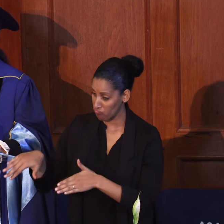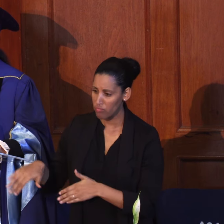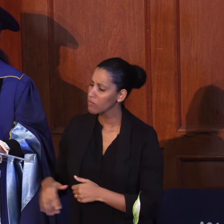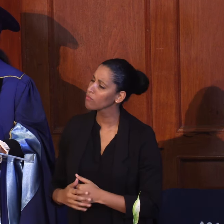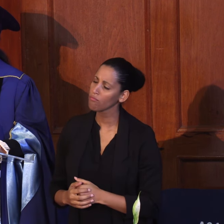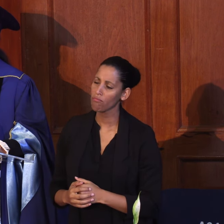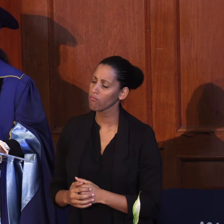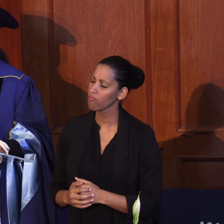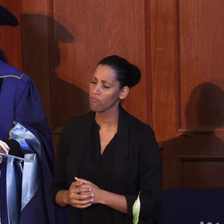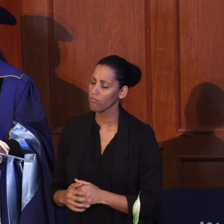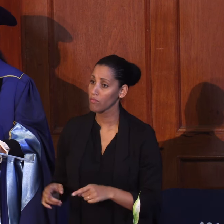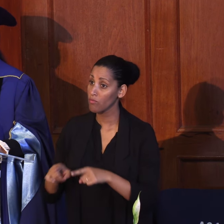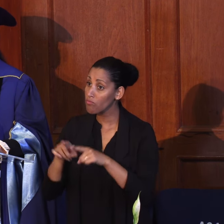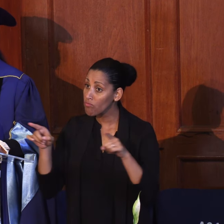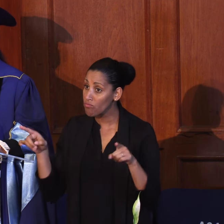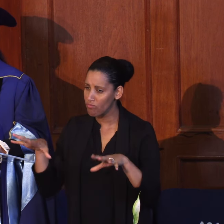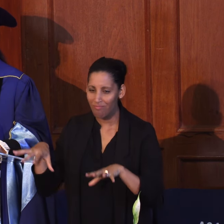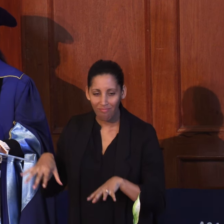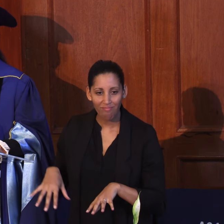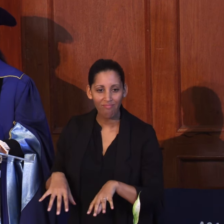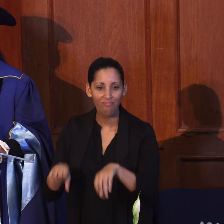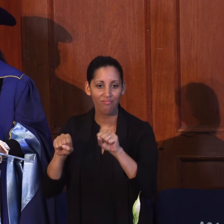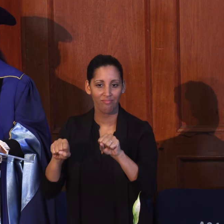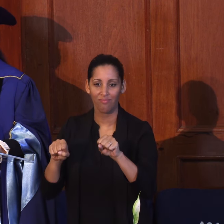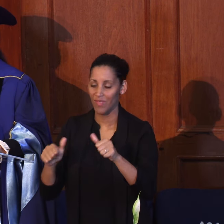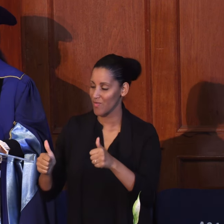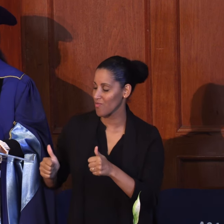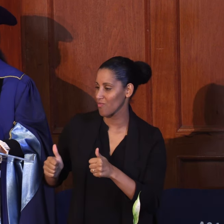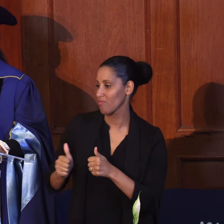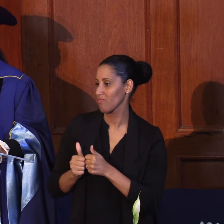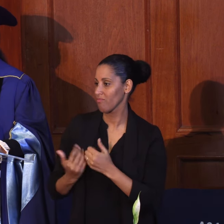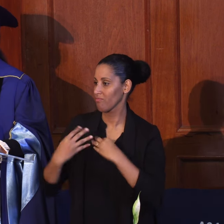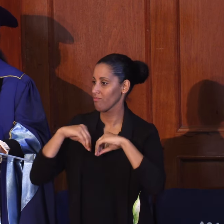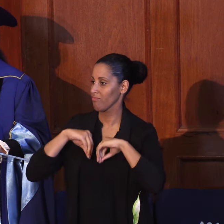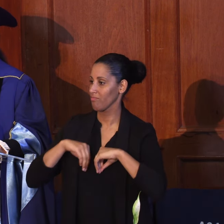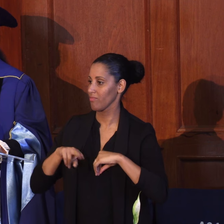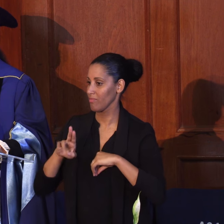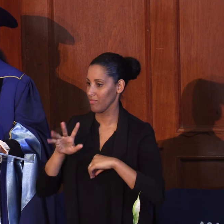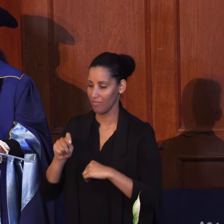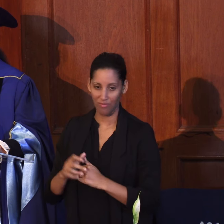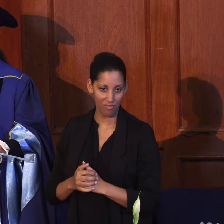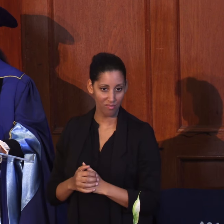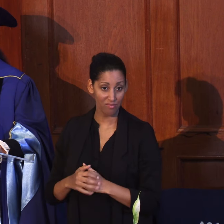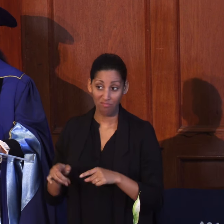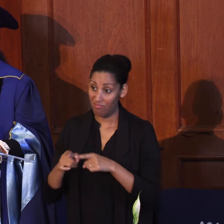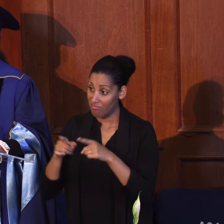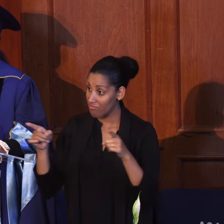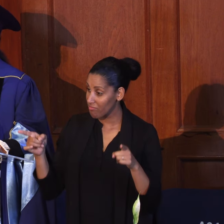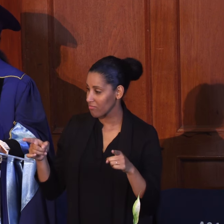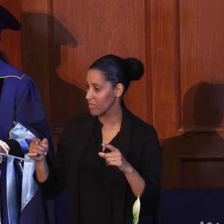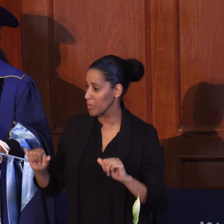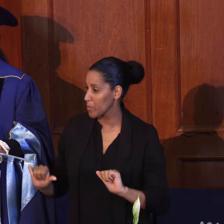Instead, you are taking UCT with you. You're taking with you your